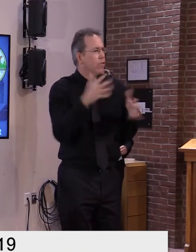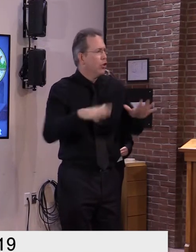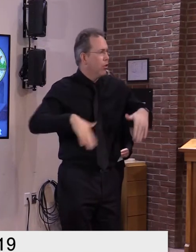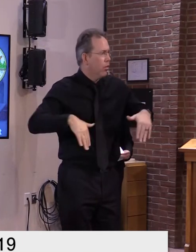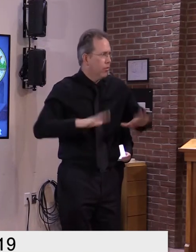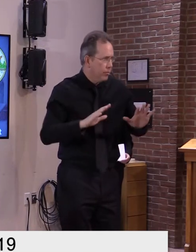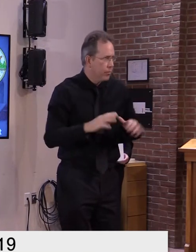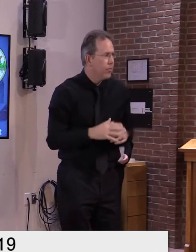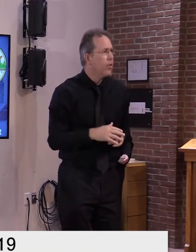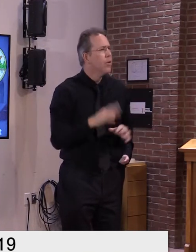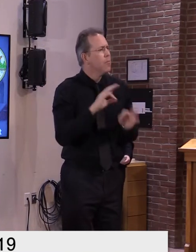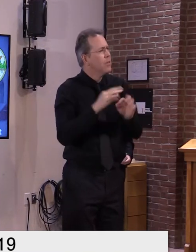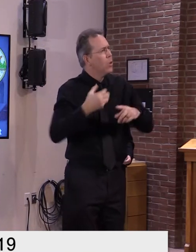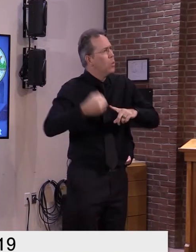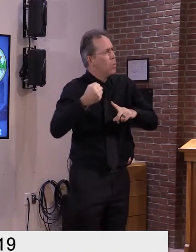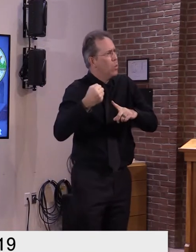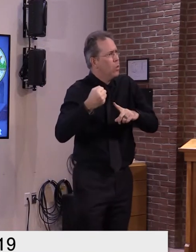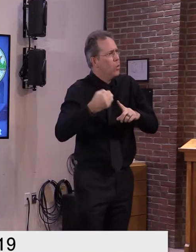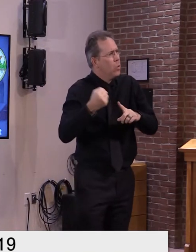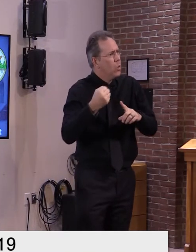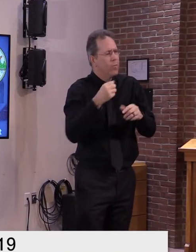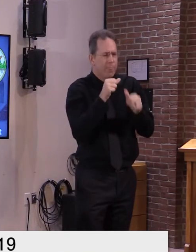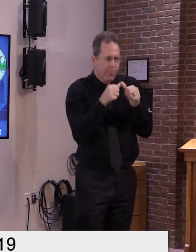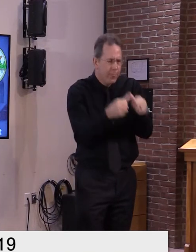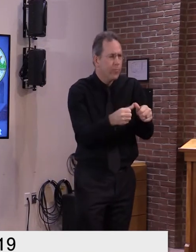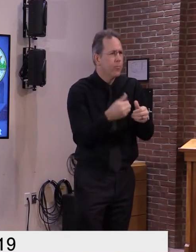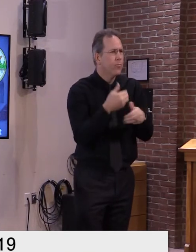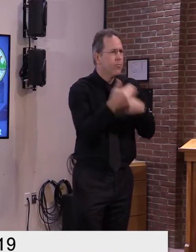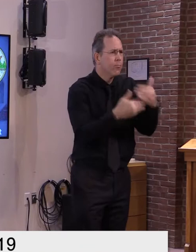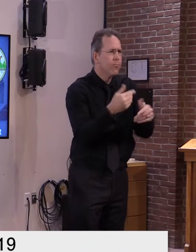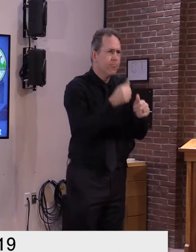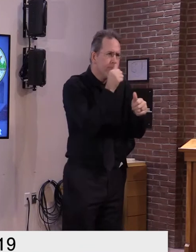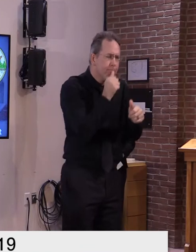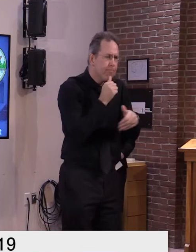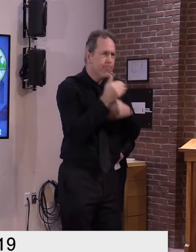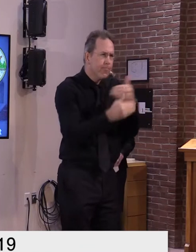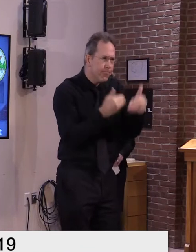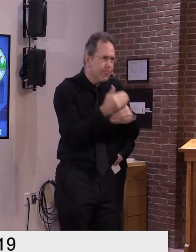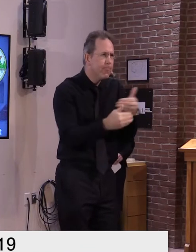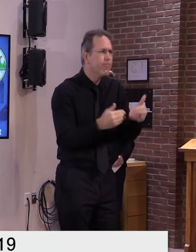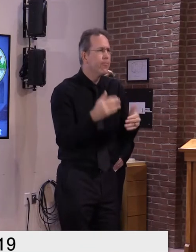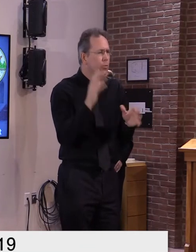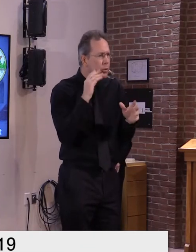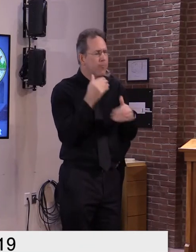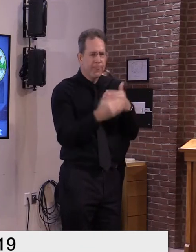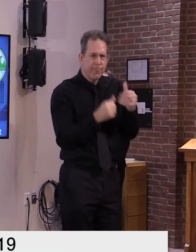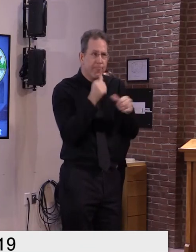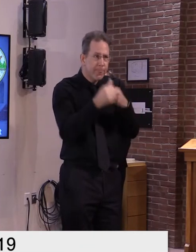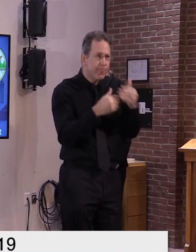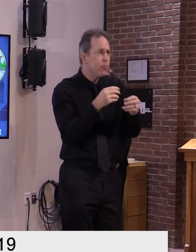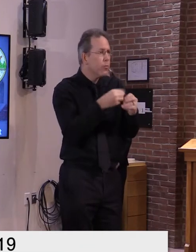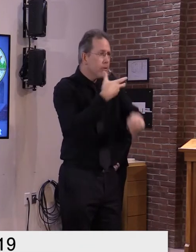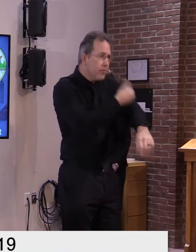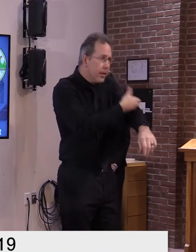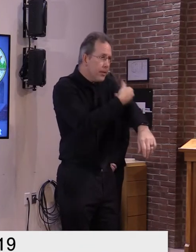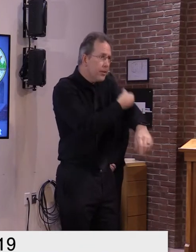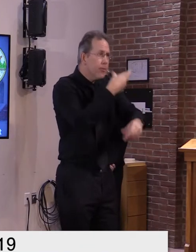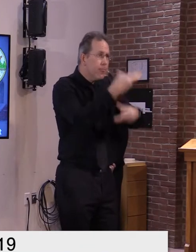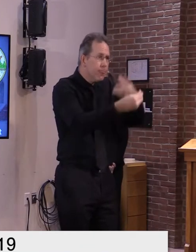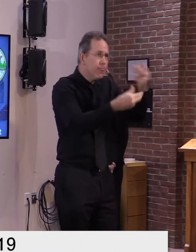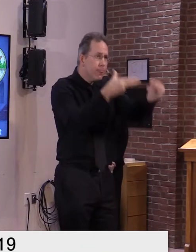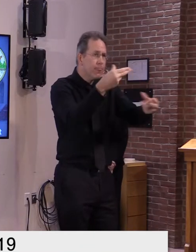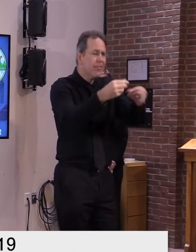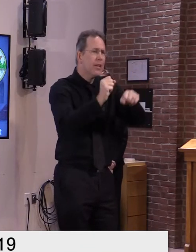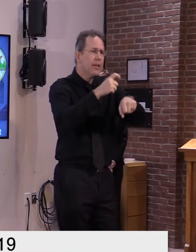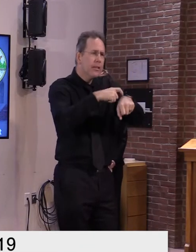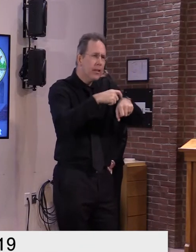for just a little while longer, because we still have a ways to go. And due to the success we've had, it's important